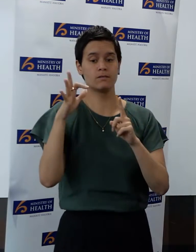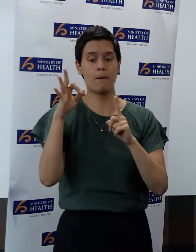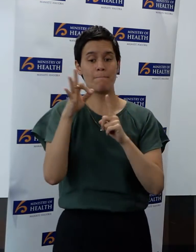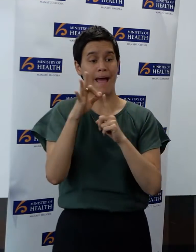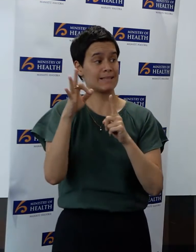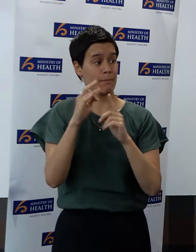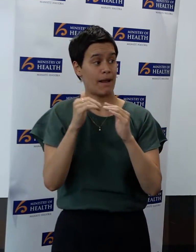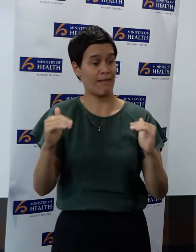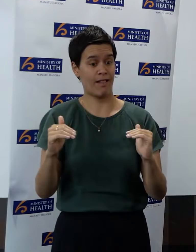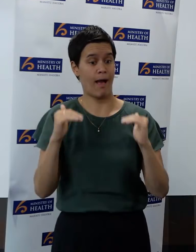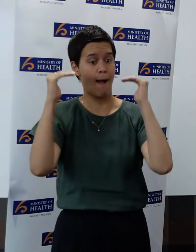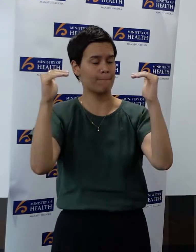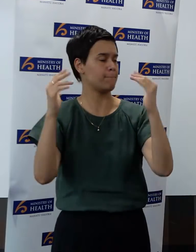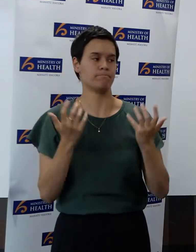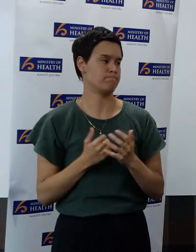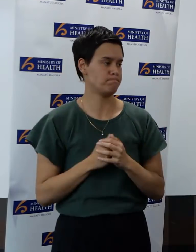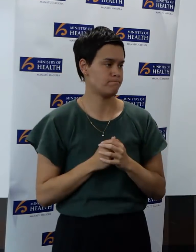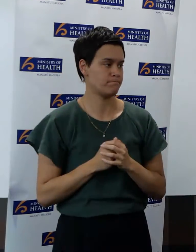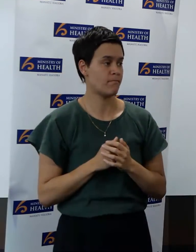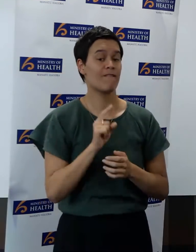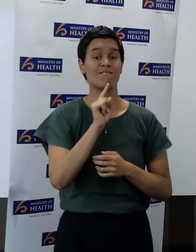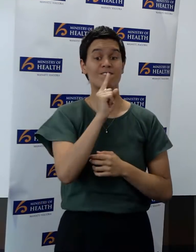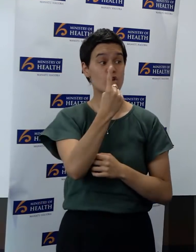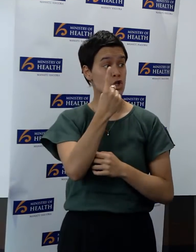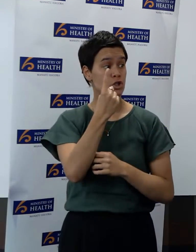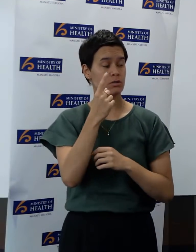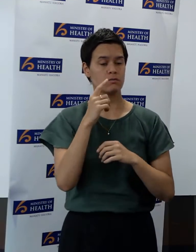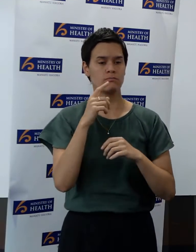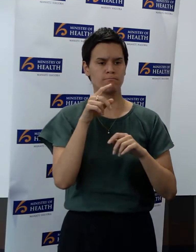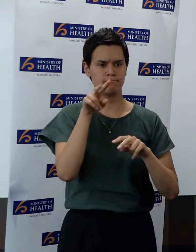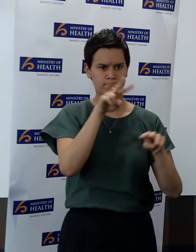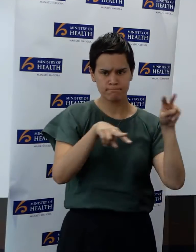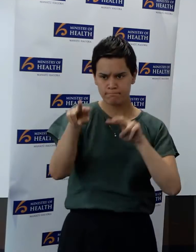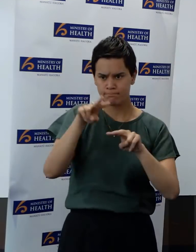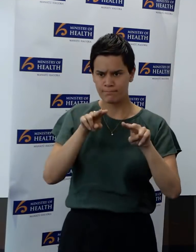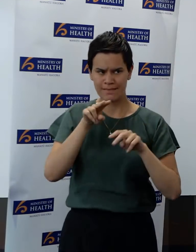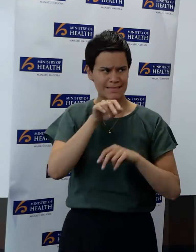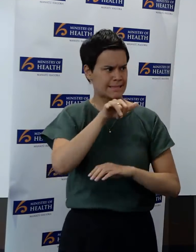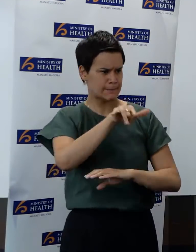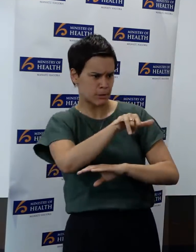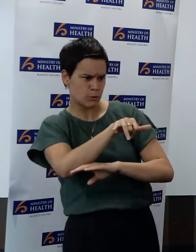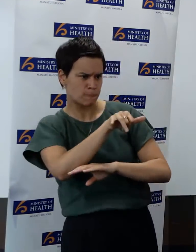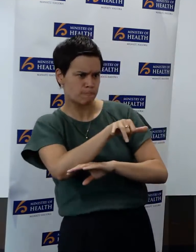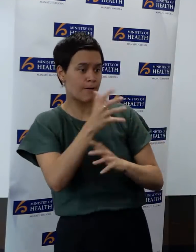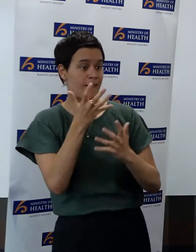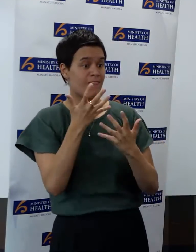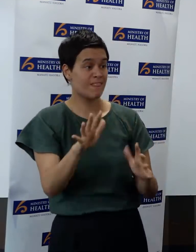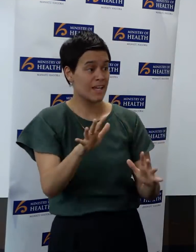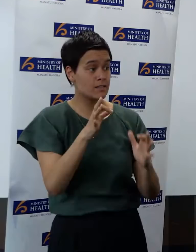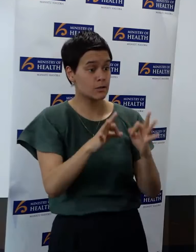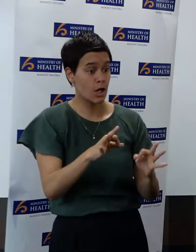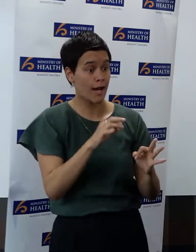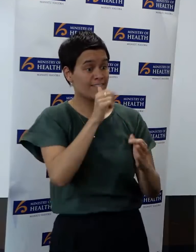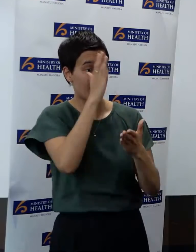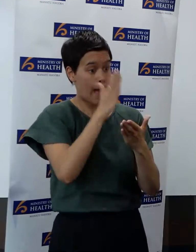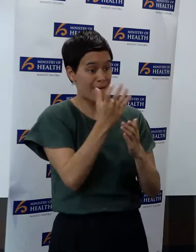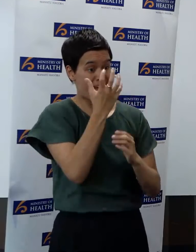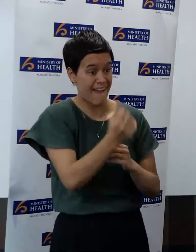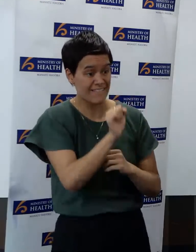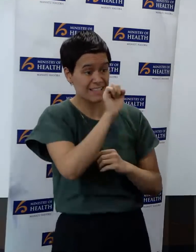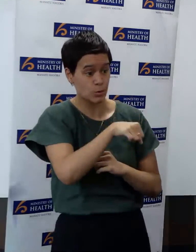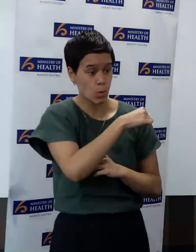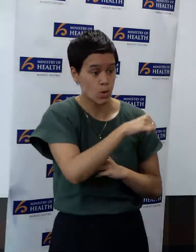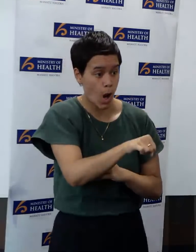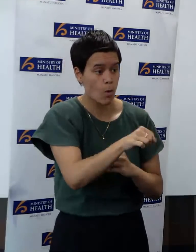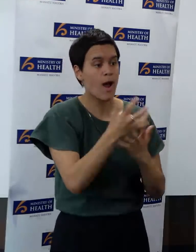suspected cases, confirming whether or not they are cases, and then stopping any onward transmission. And if that may be suspected